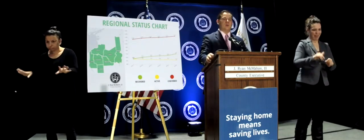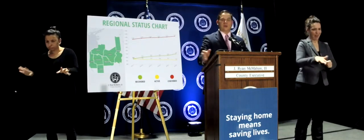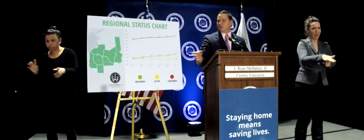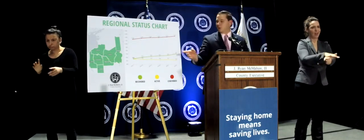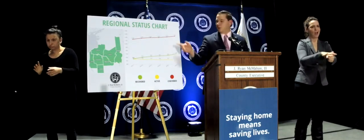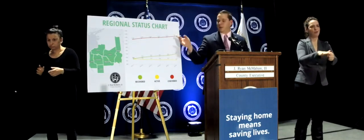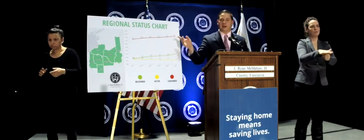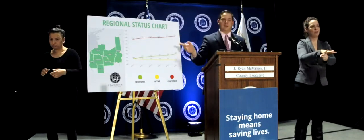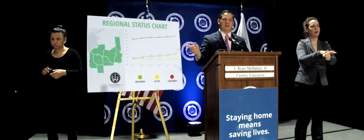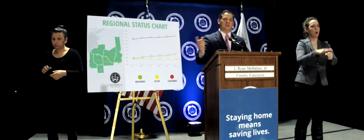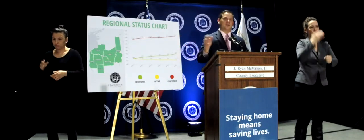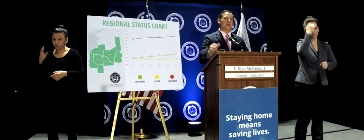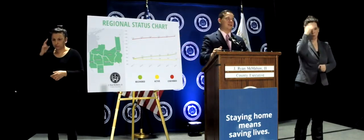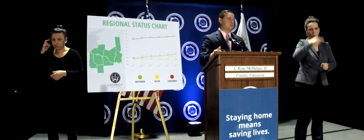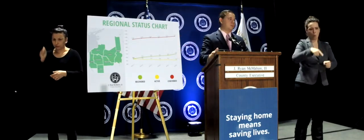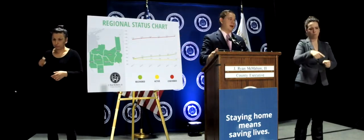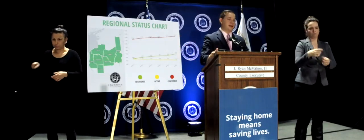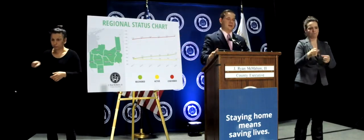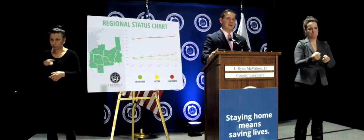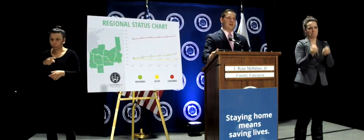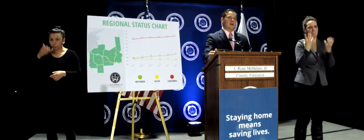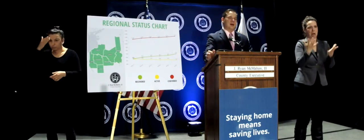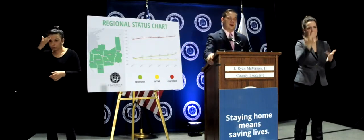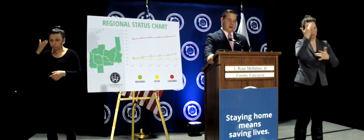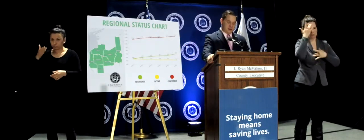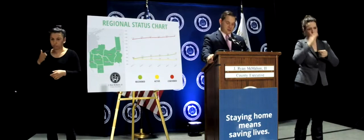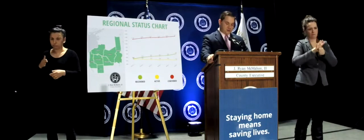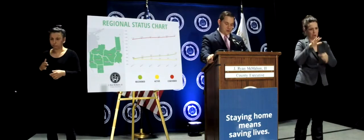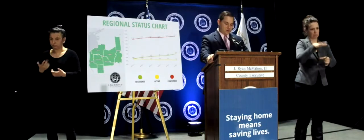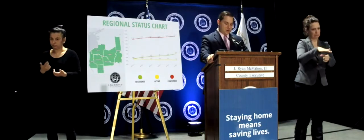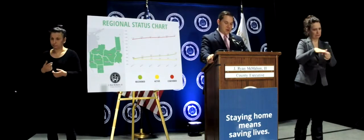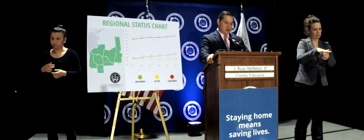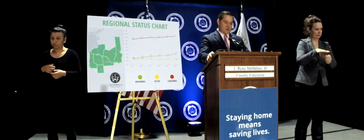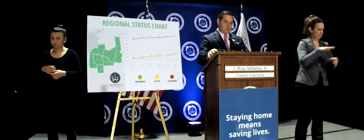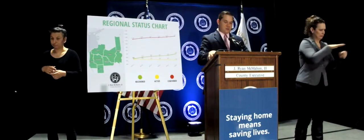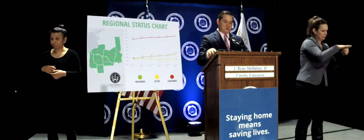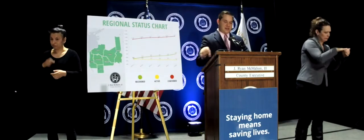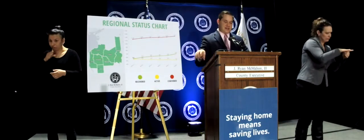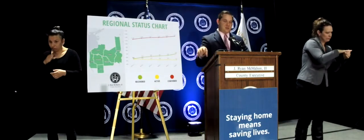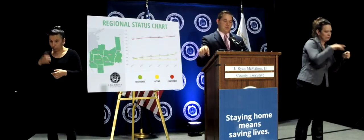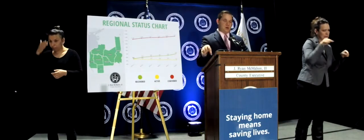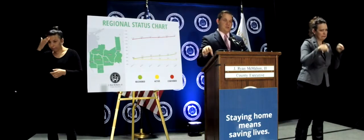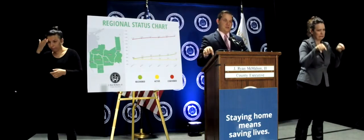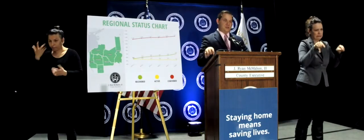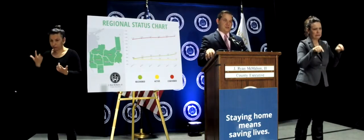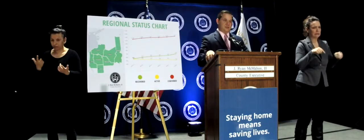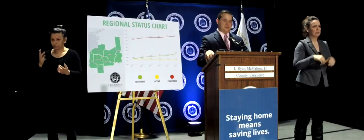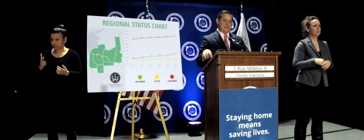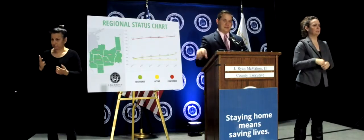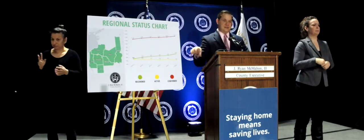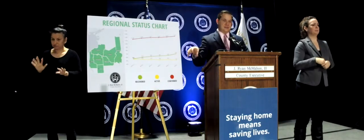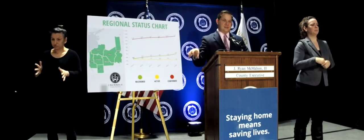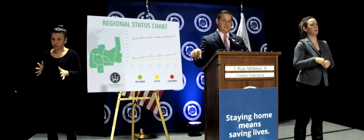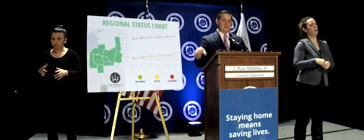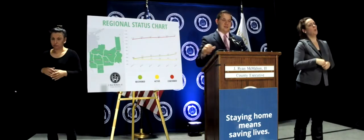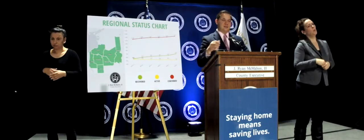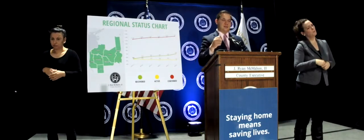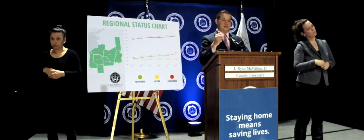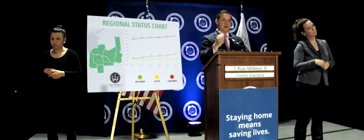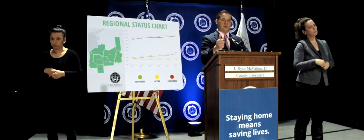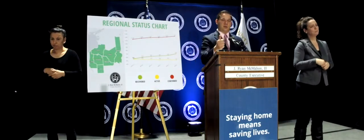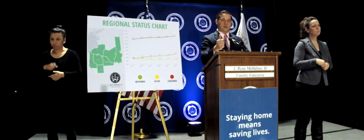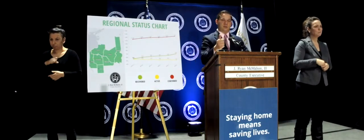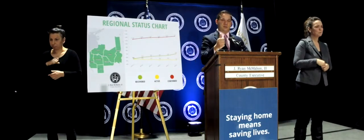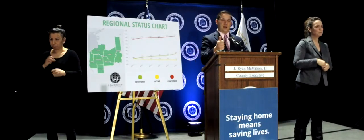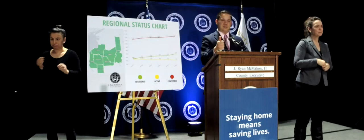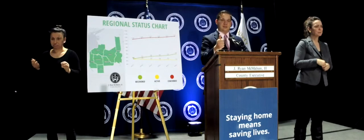that data wouldn't show up in any of this because they're asymptomatic. And so it's not so much this,